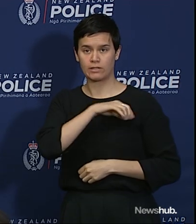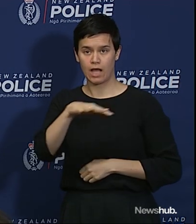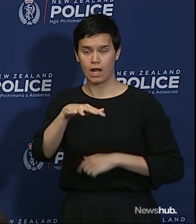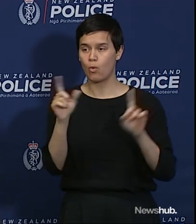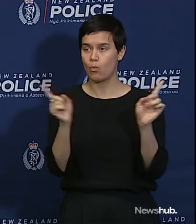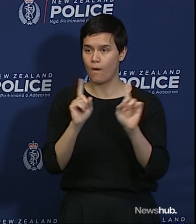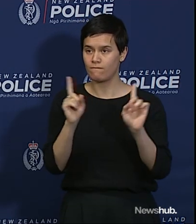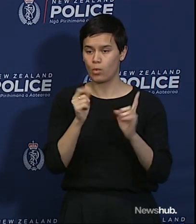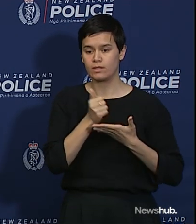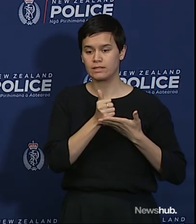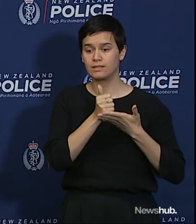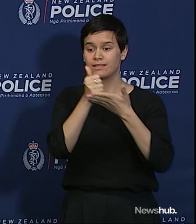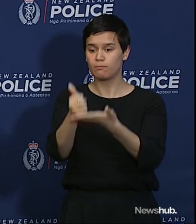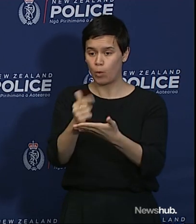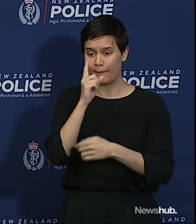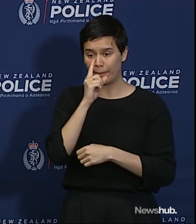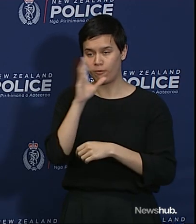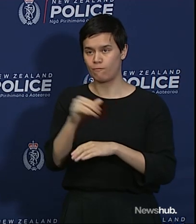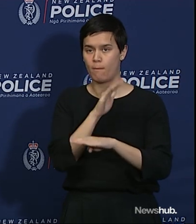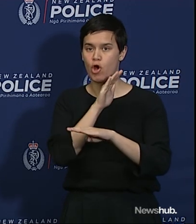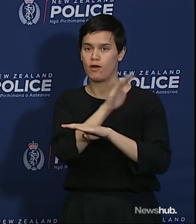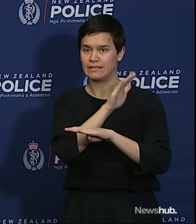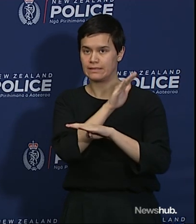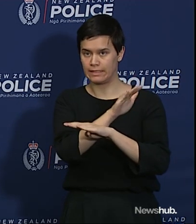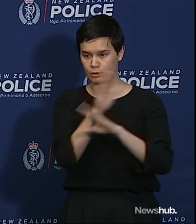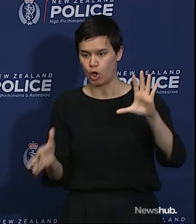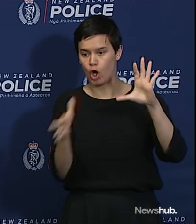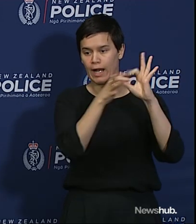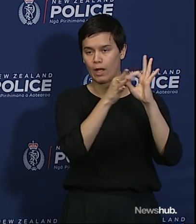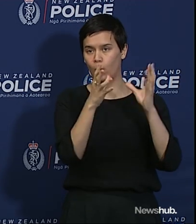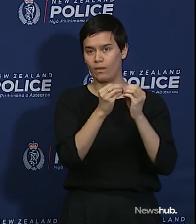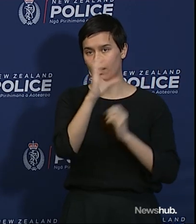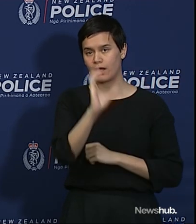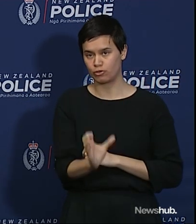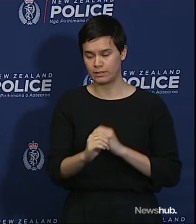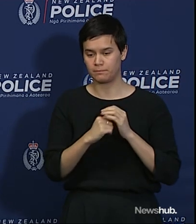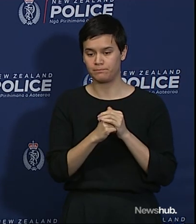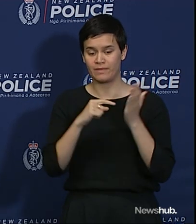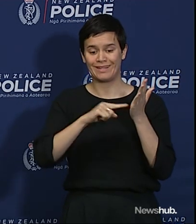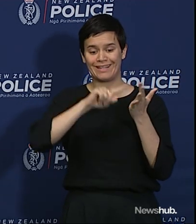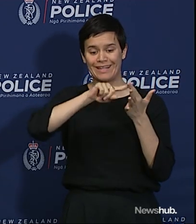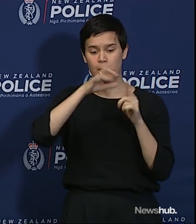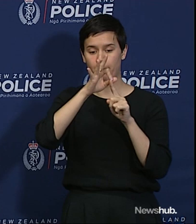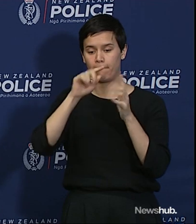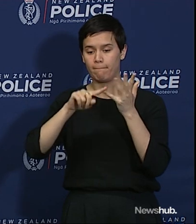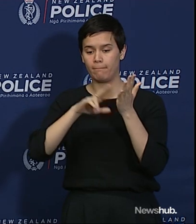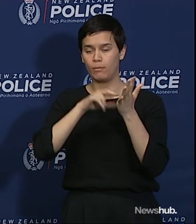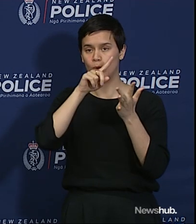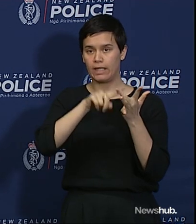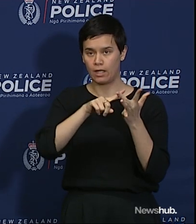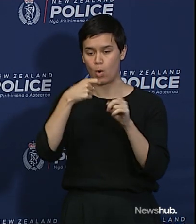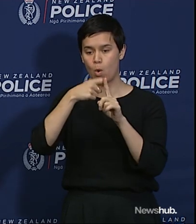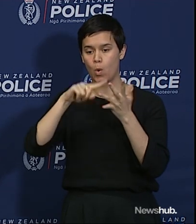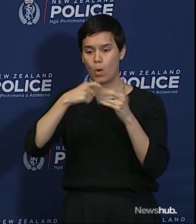diplomatic missions of affected foreign nationals. Te Puni Kōkiri are engaging with Te Runanga